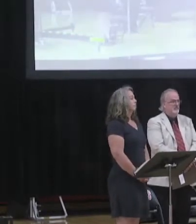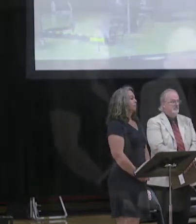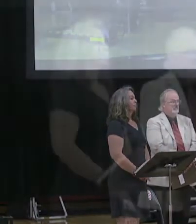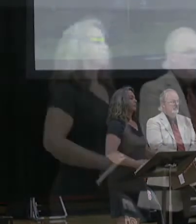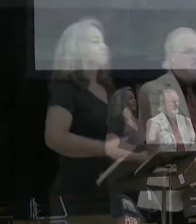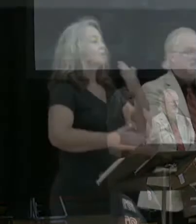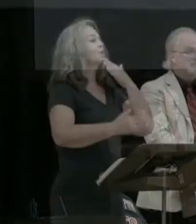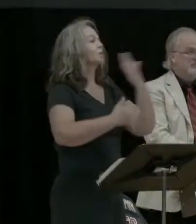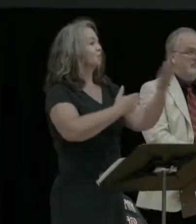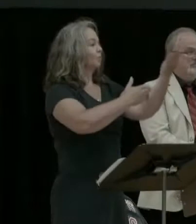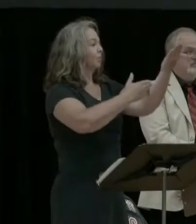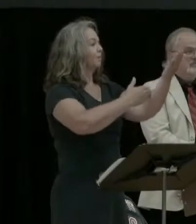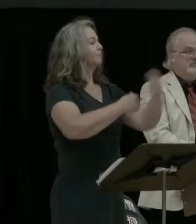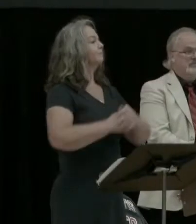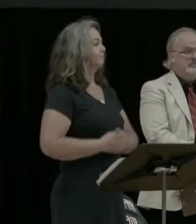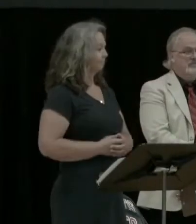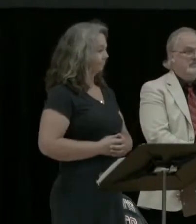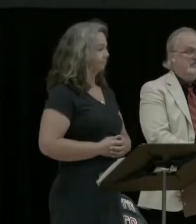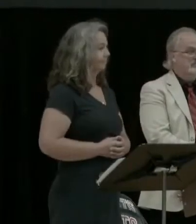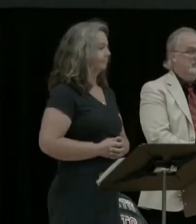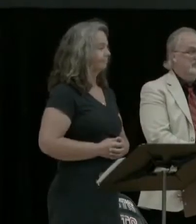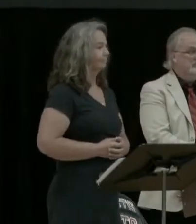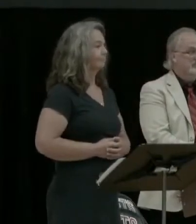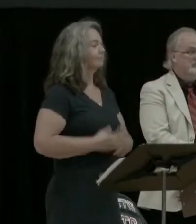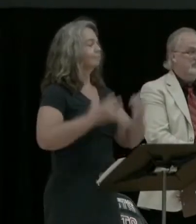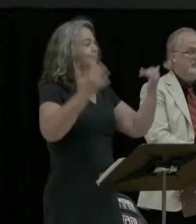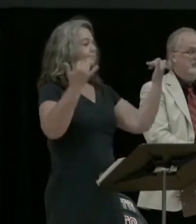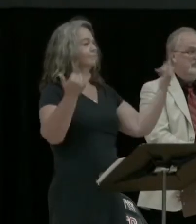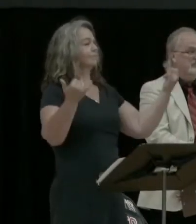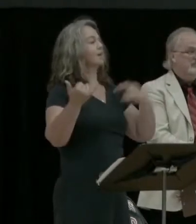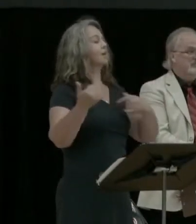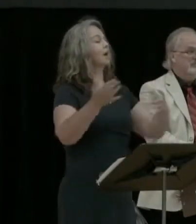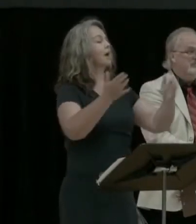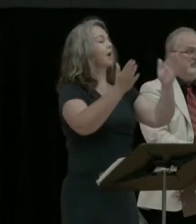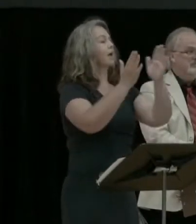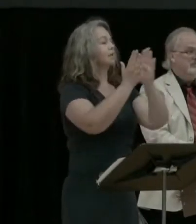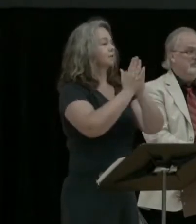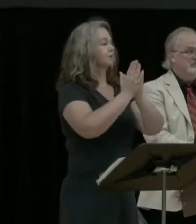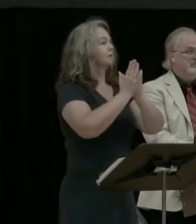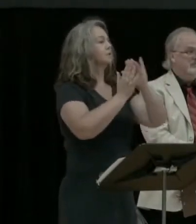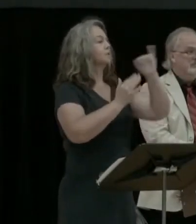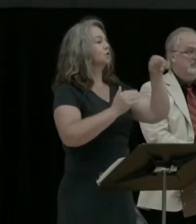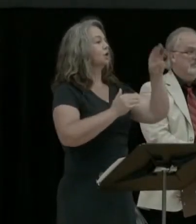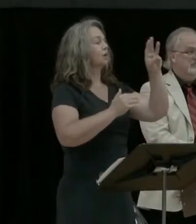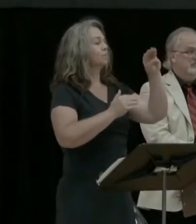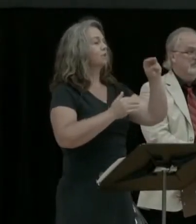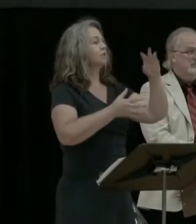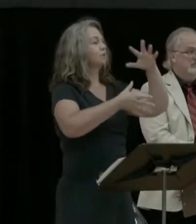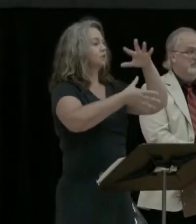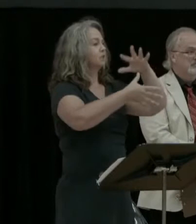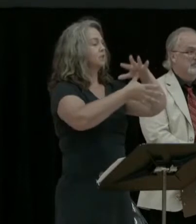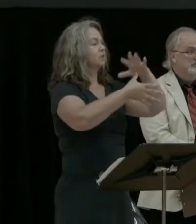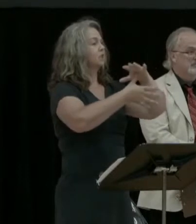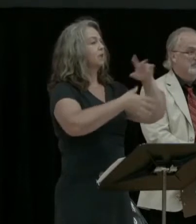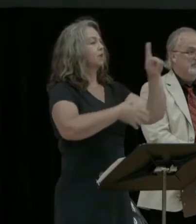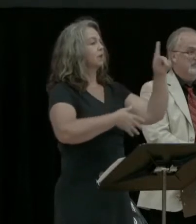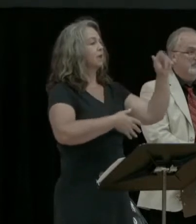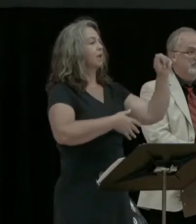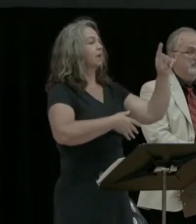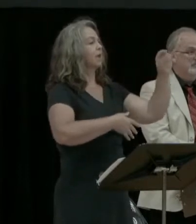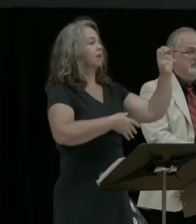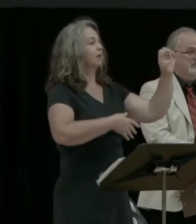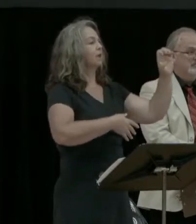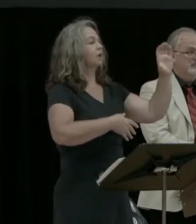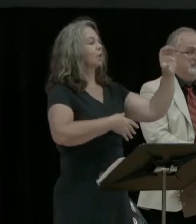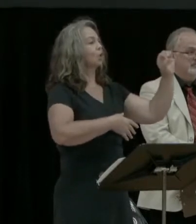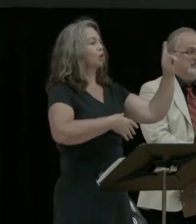Good morning. At this time, I ask that John Marshall Sr., Katie Cook, come to the podium